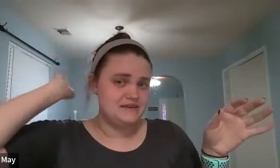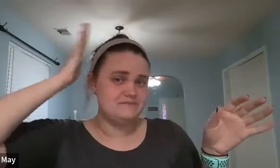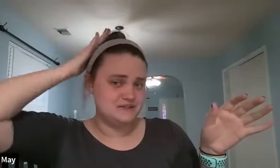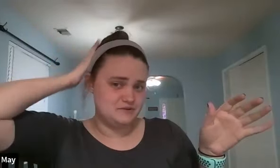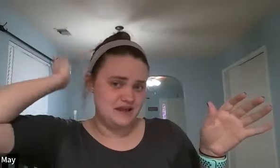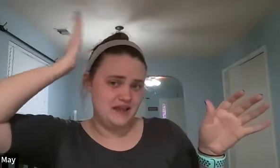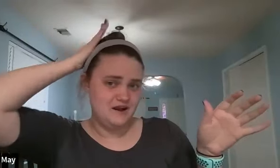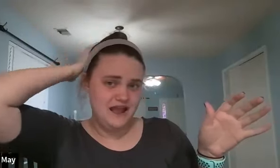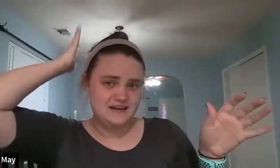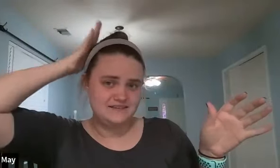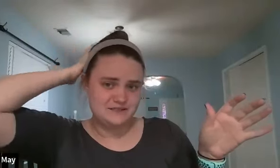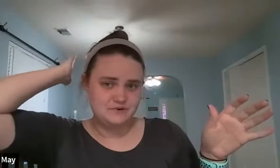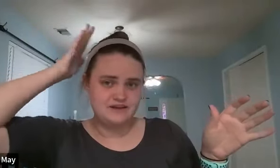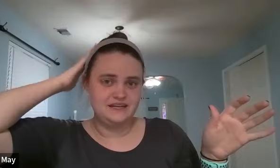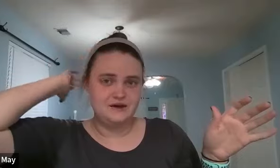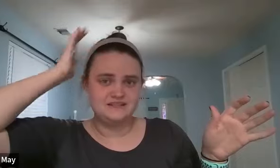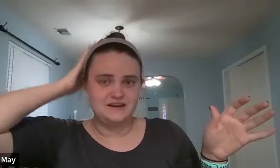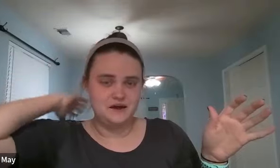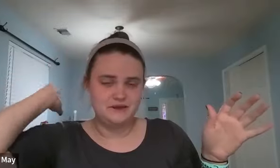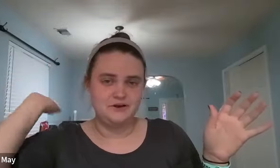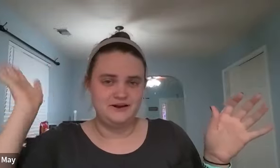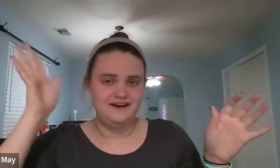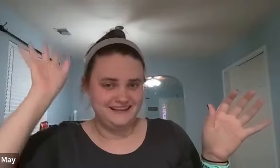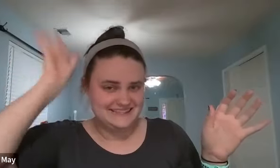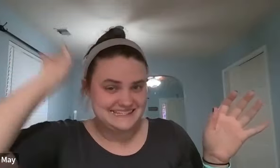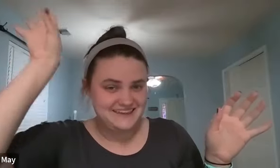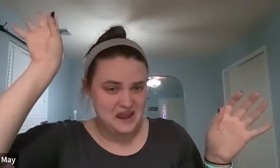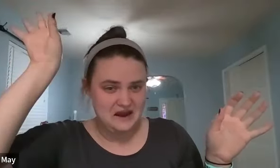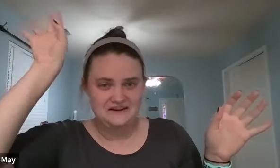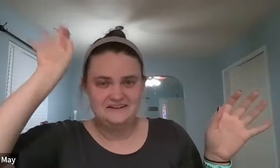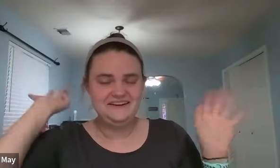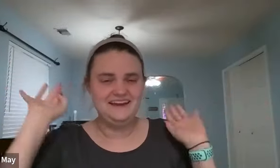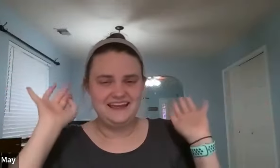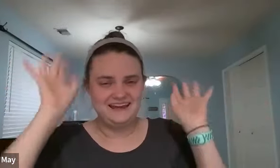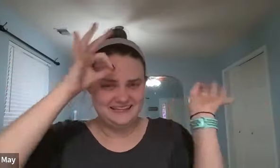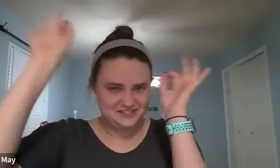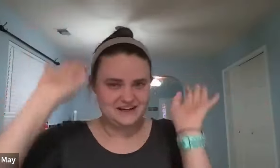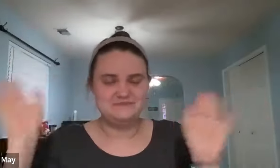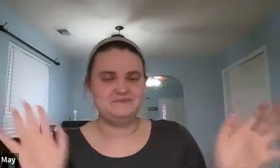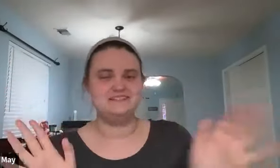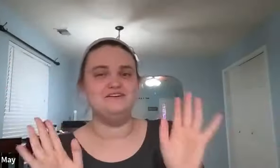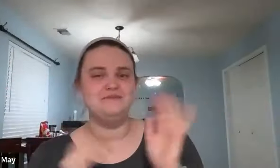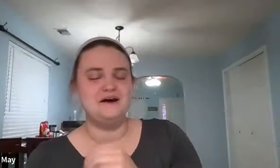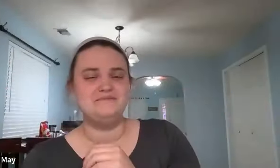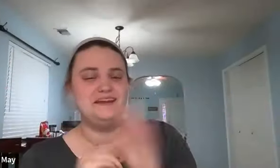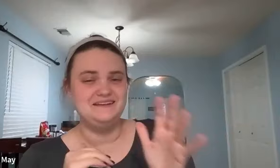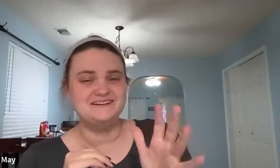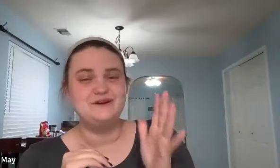keep messing with my hair. I had it in this bun and now it's kind of coming apart and I can see the hair. and I get distracted by myself. But anyways, what I was